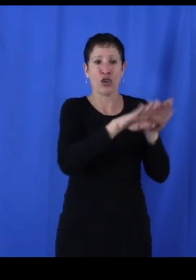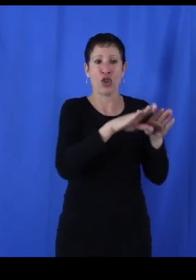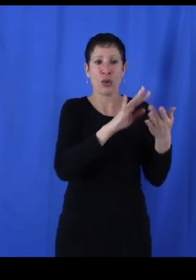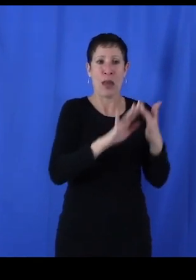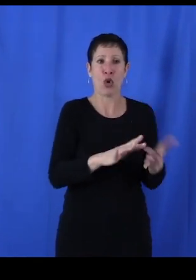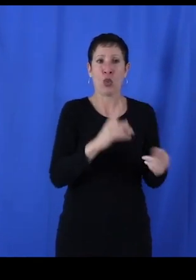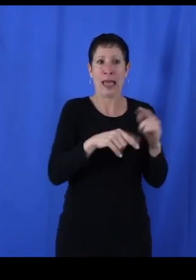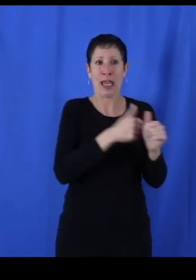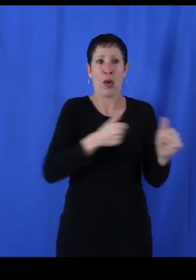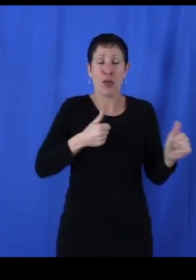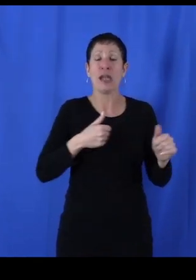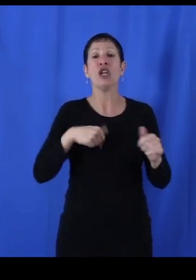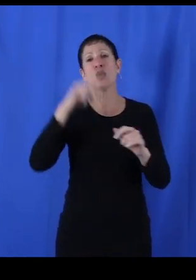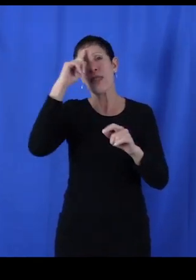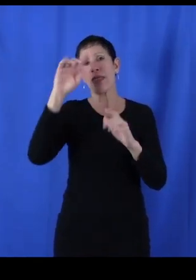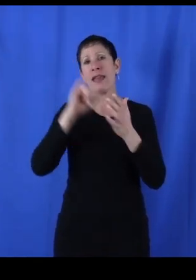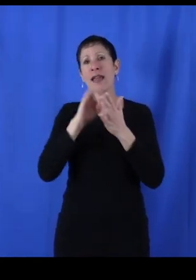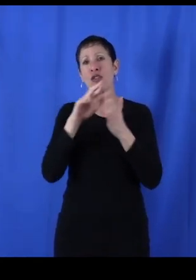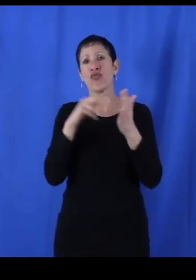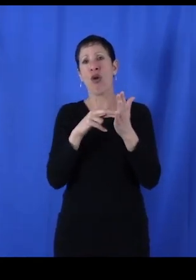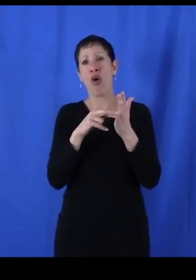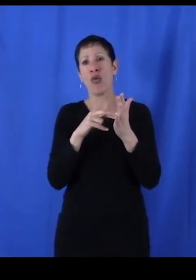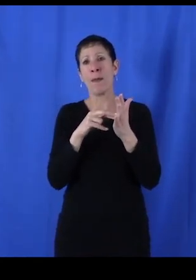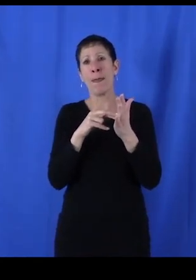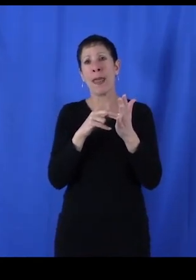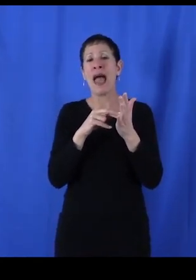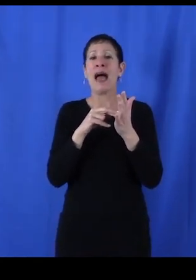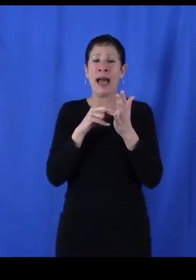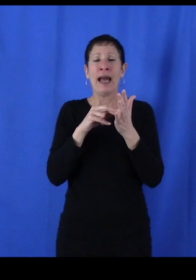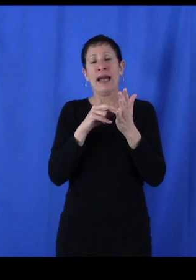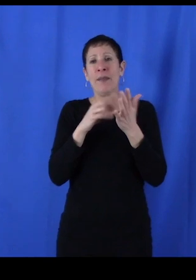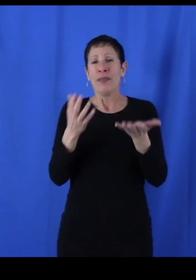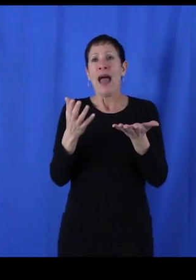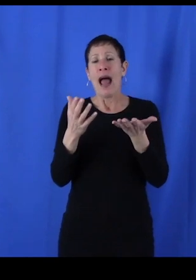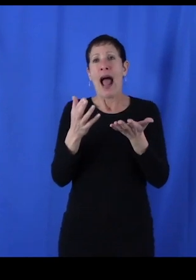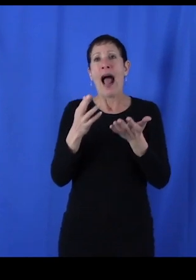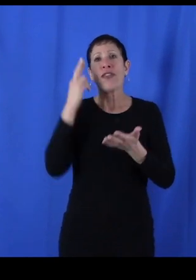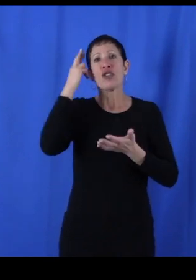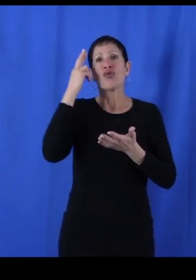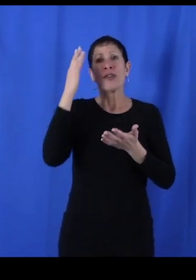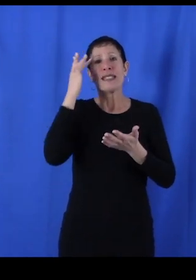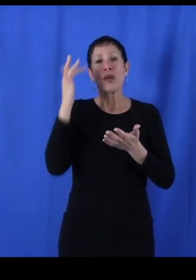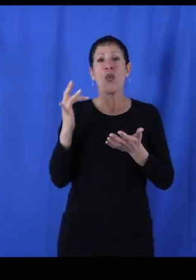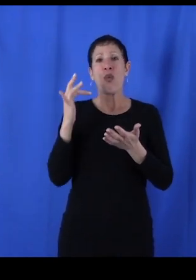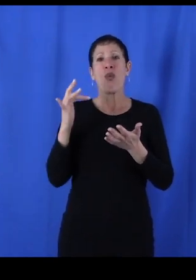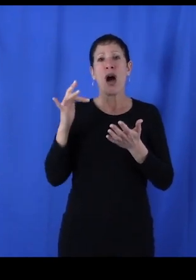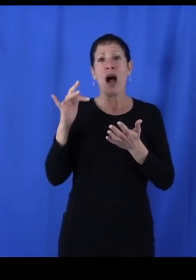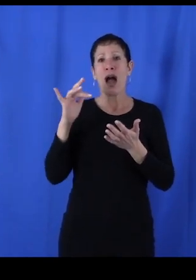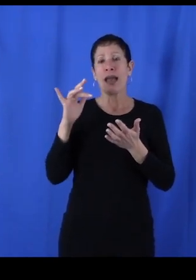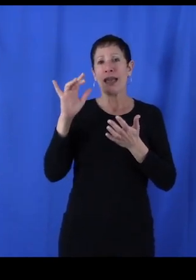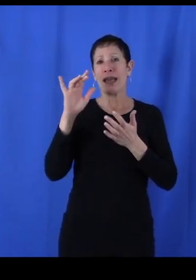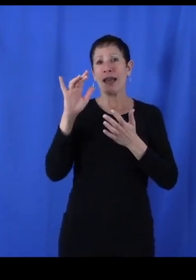think that the role that the, and you know, there's a reason why all tech companies called their